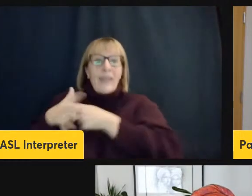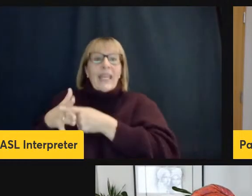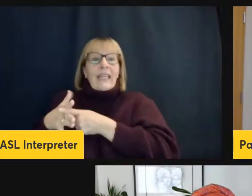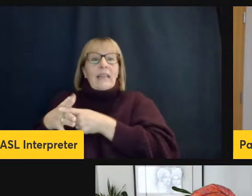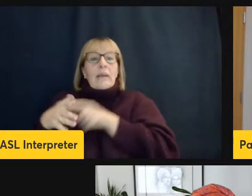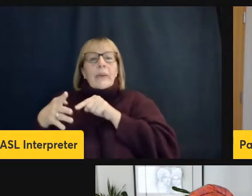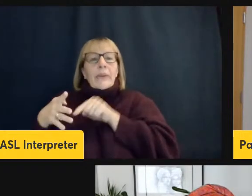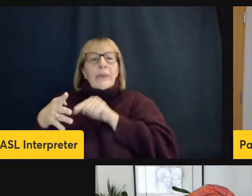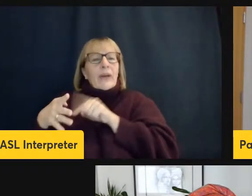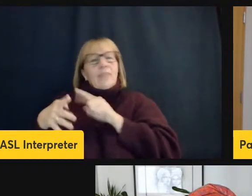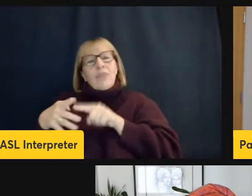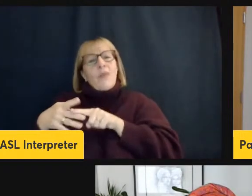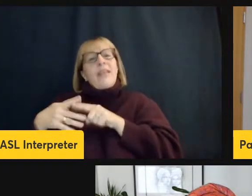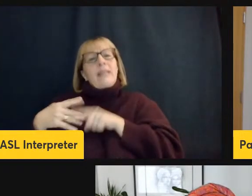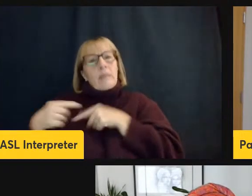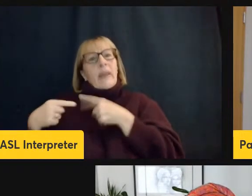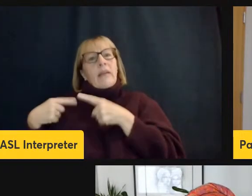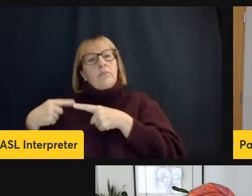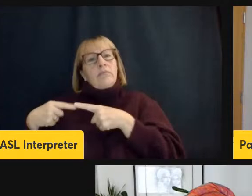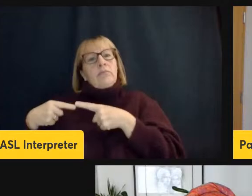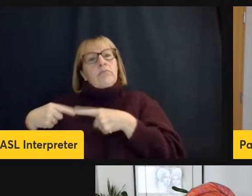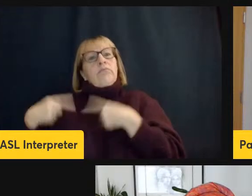that. This has been a long struggle.